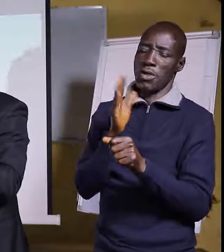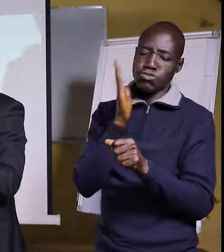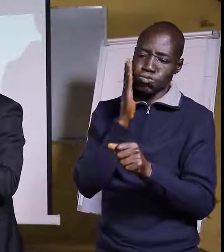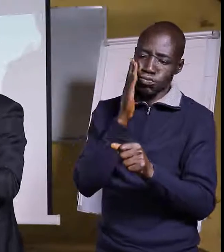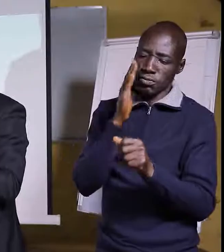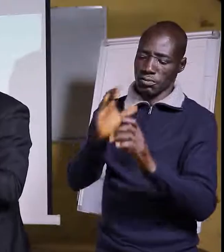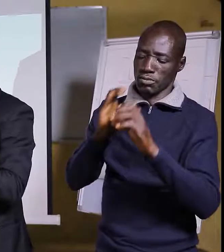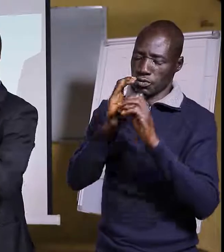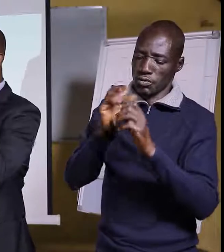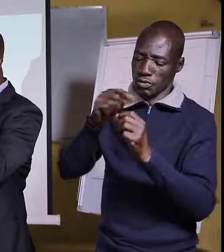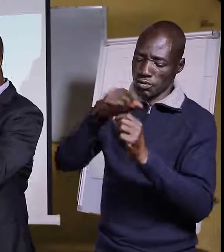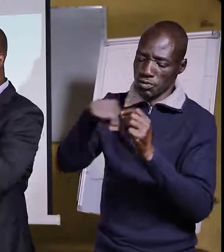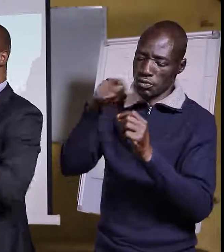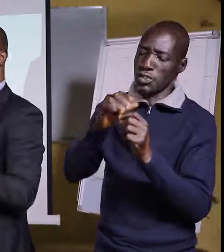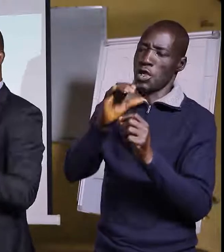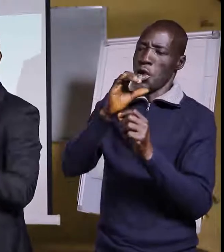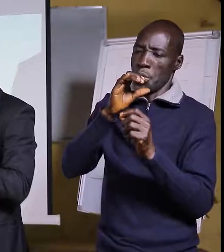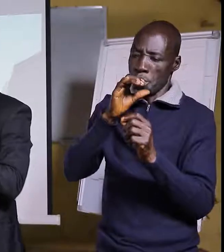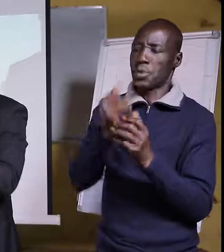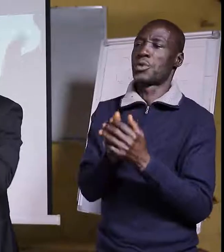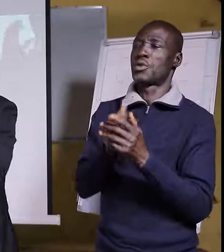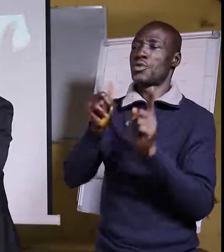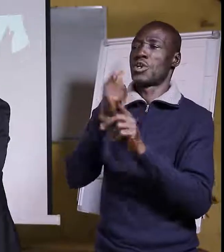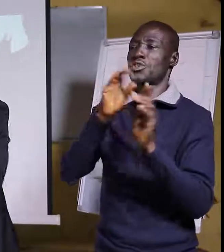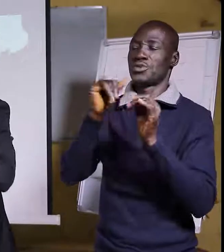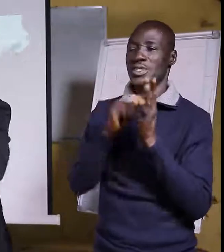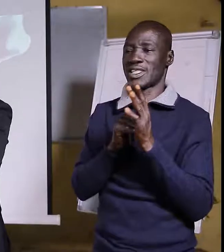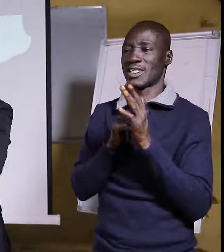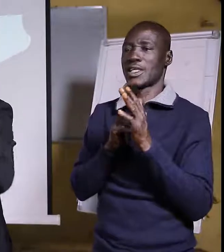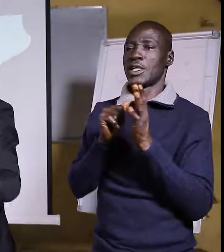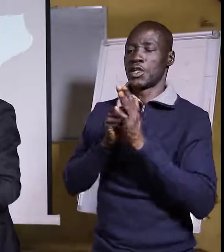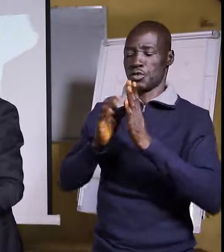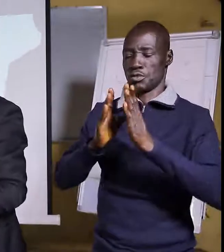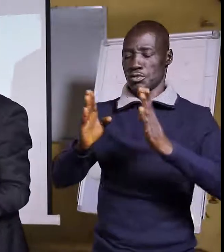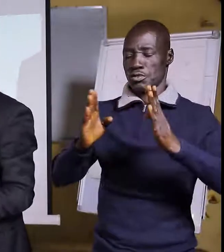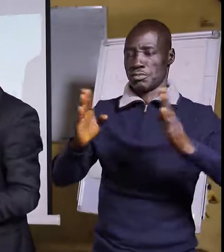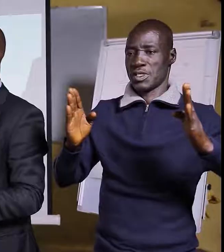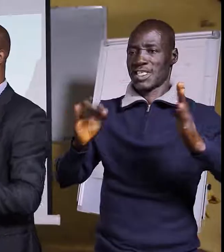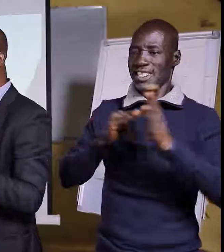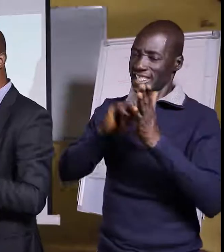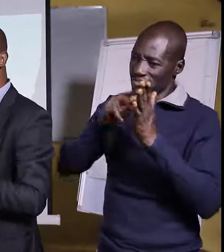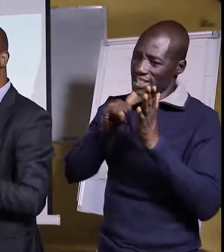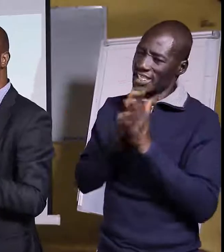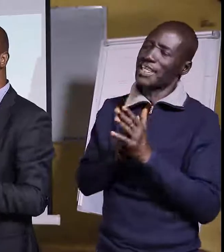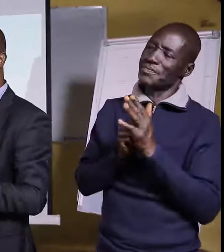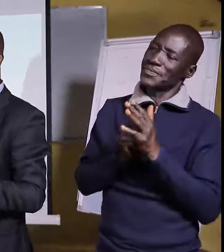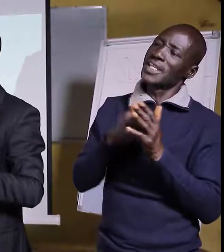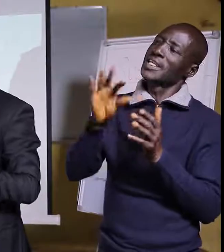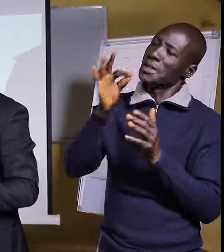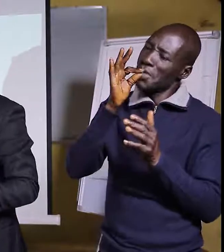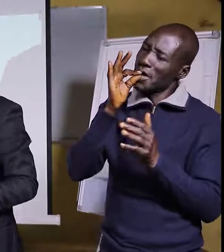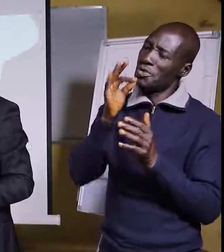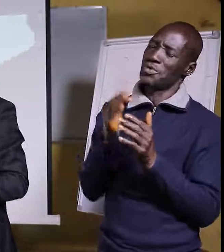Bring it close to your mouth and inflate it. Once you are inflating it, it increases in size. It means that that